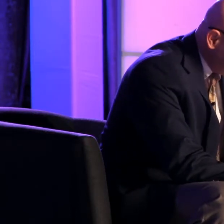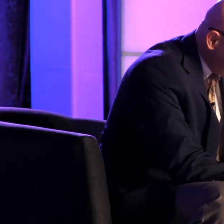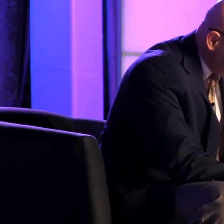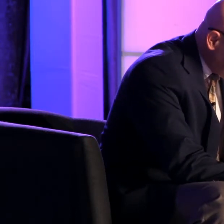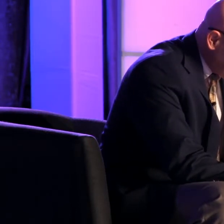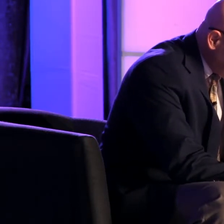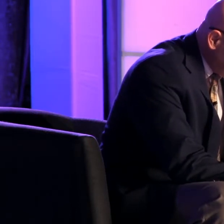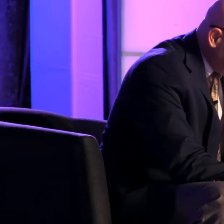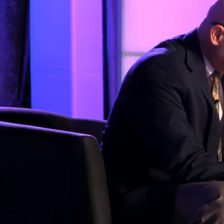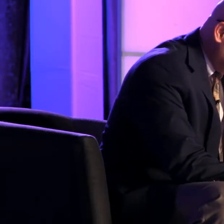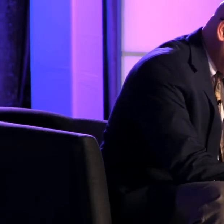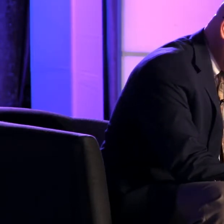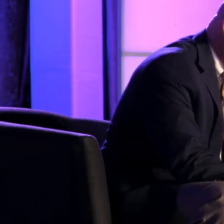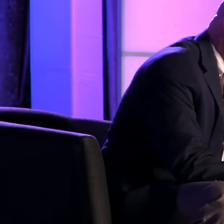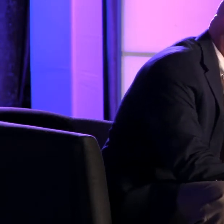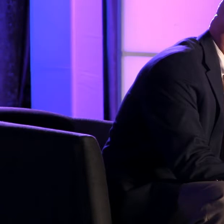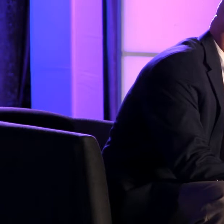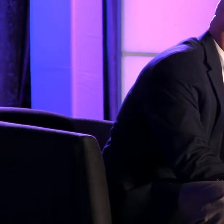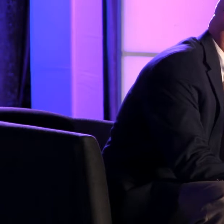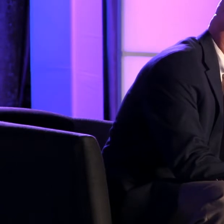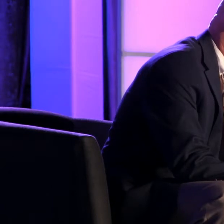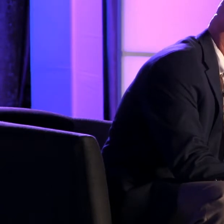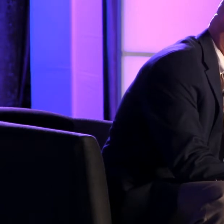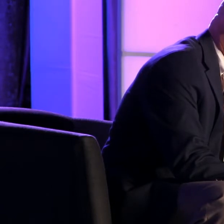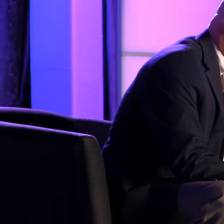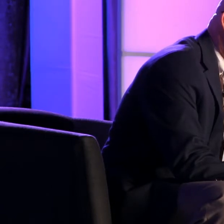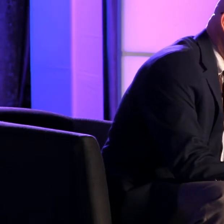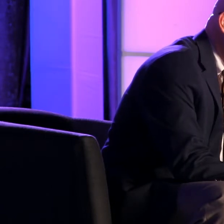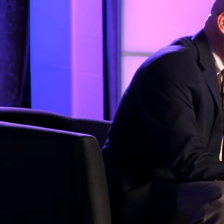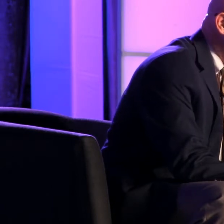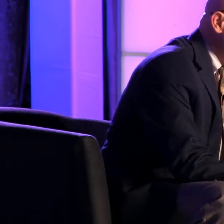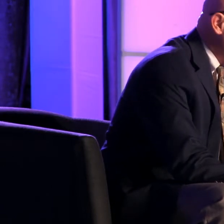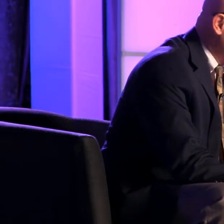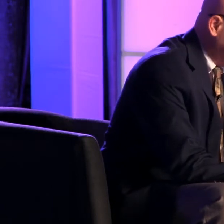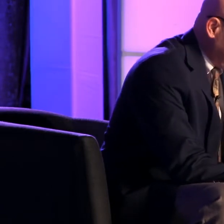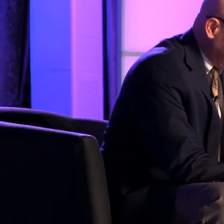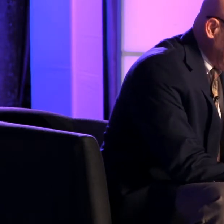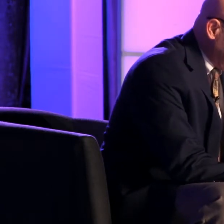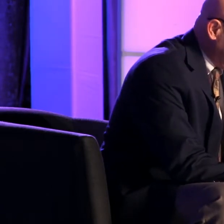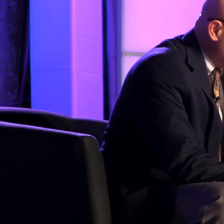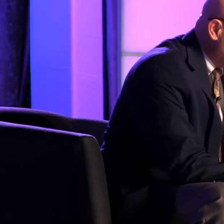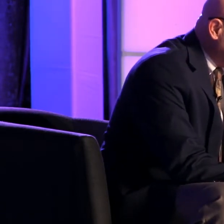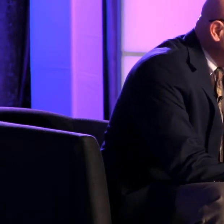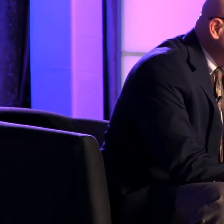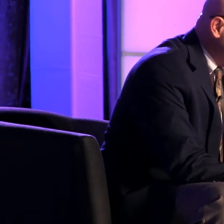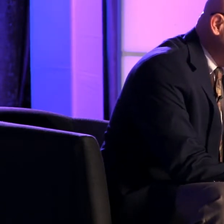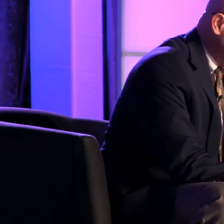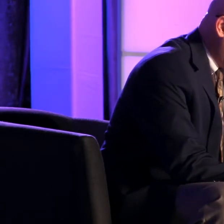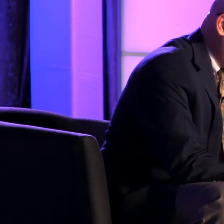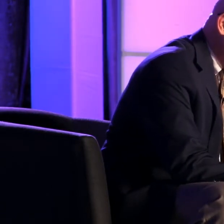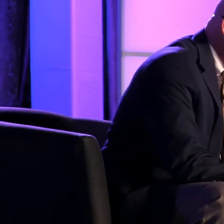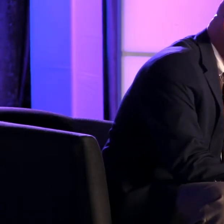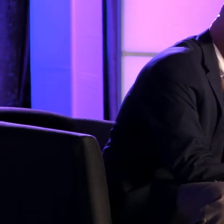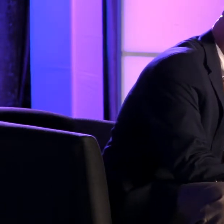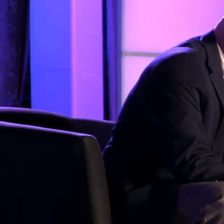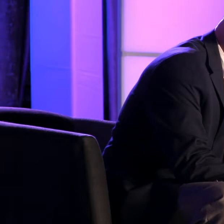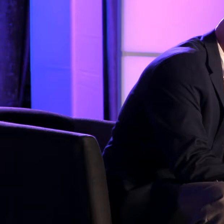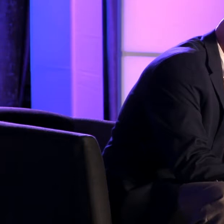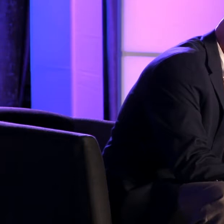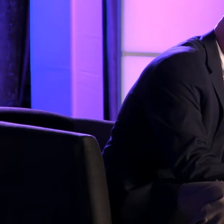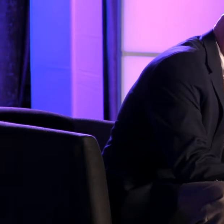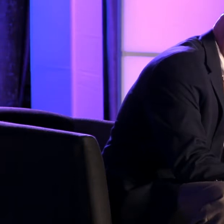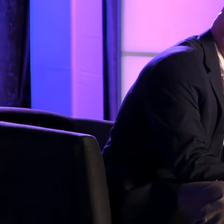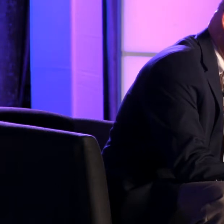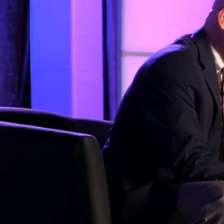January. PD sessions begin tomorrow in the morning, 9 a.m.